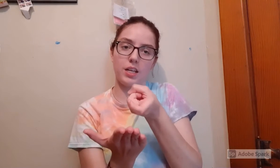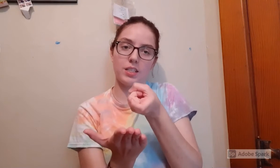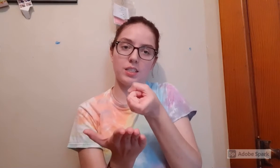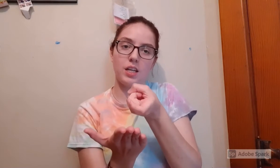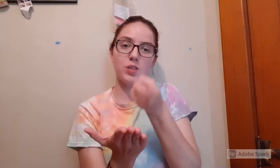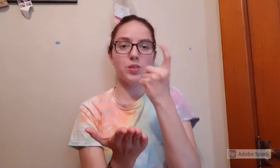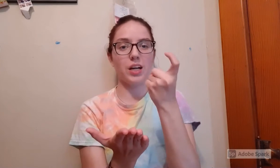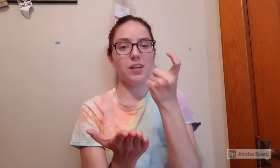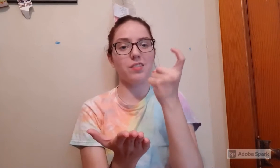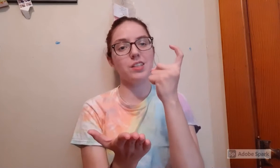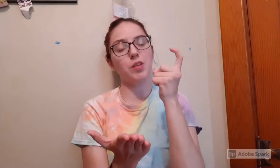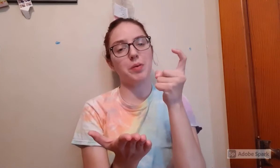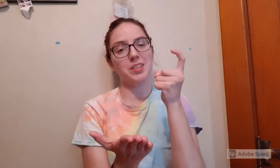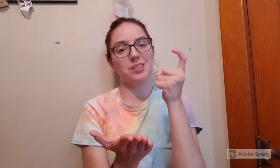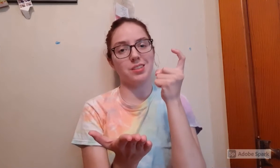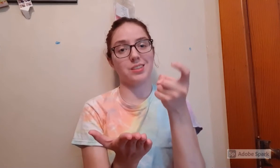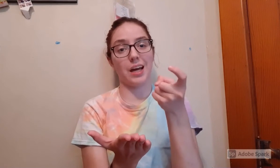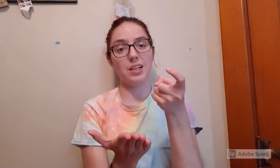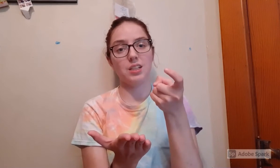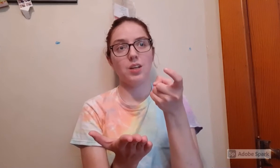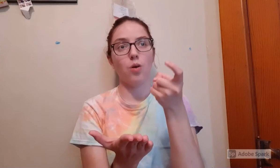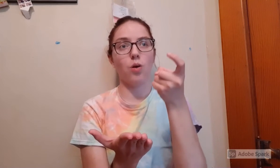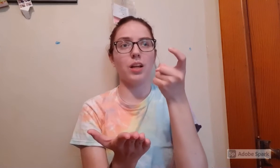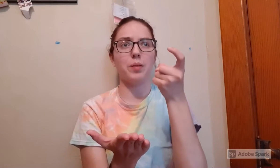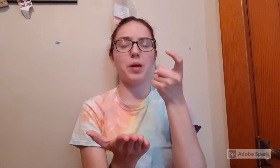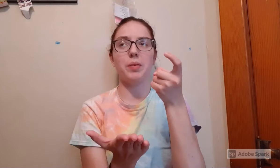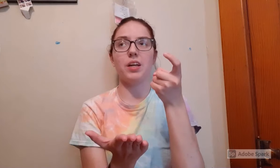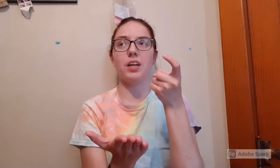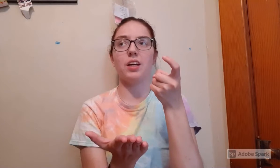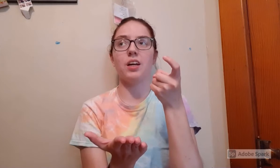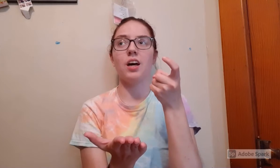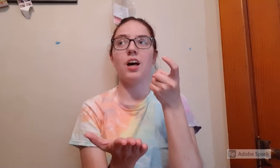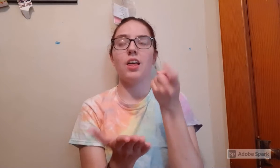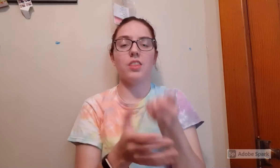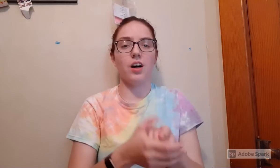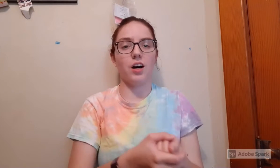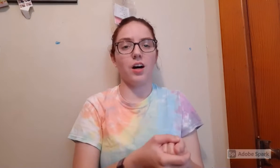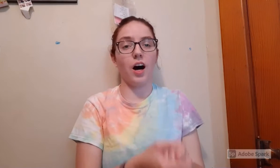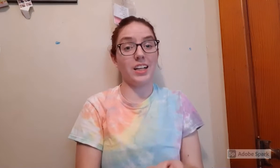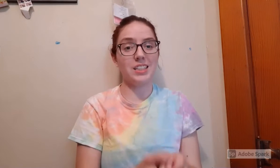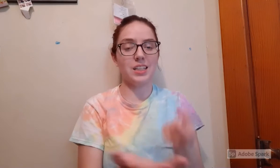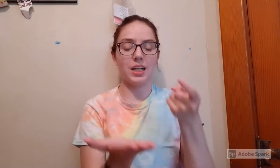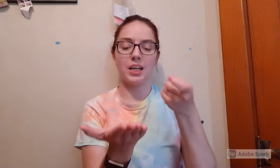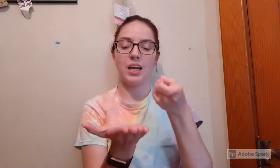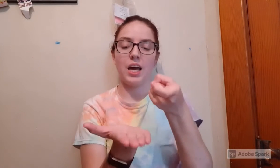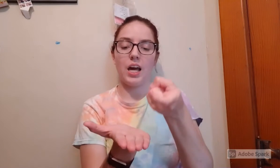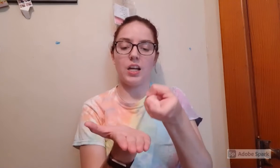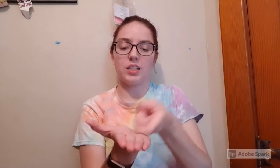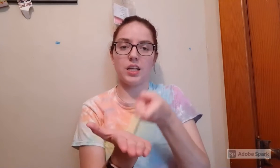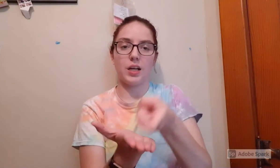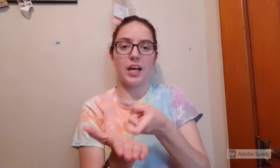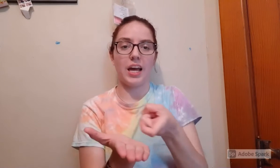this. So it's kind of, this represents the skate, or like maybe the hockey stick, and it's like